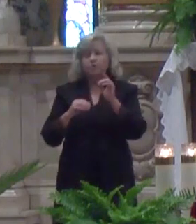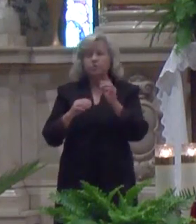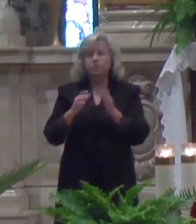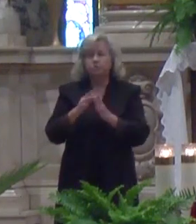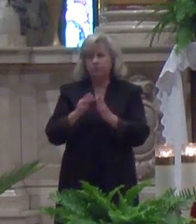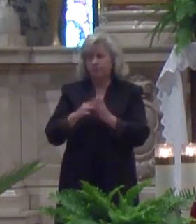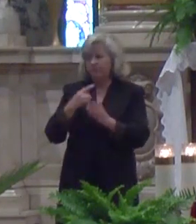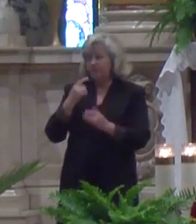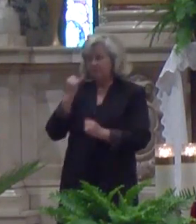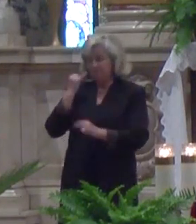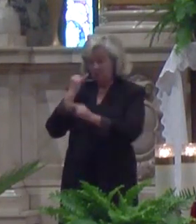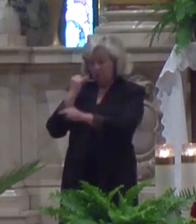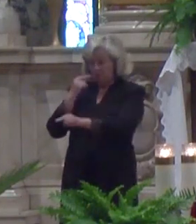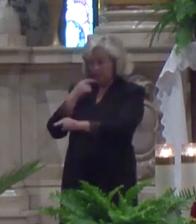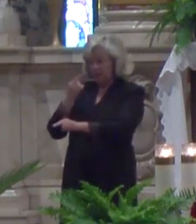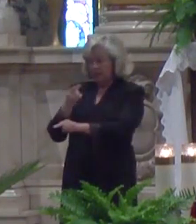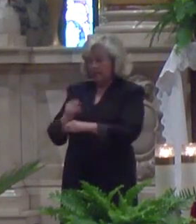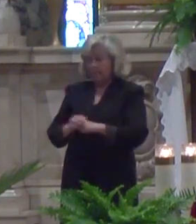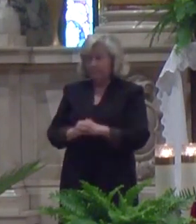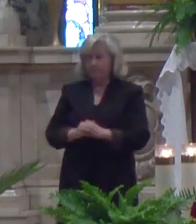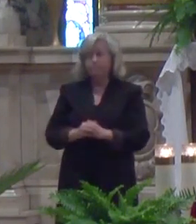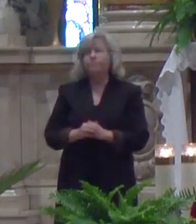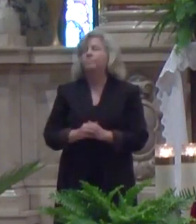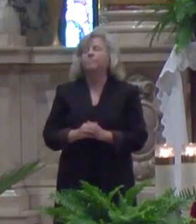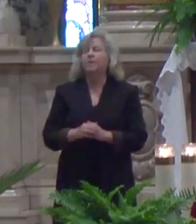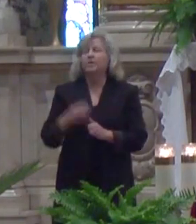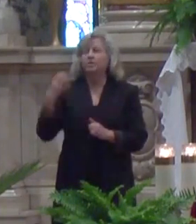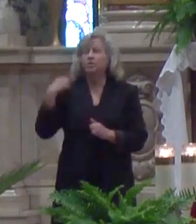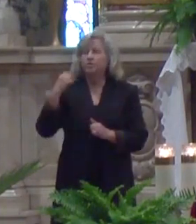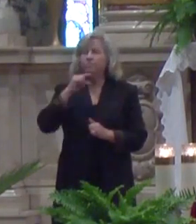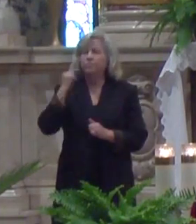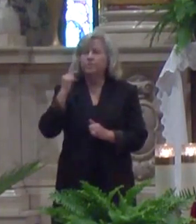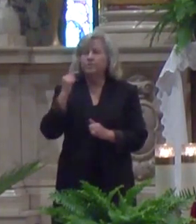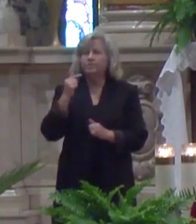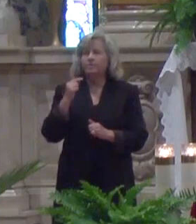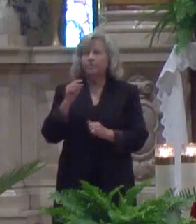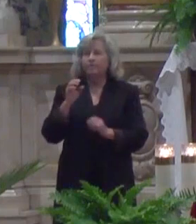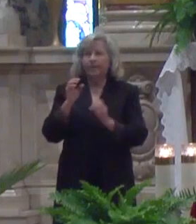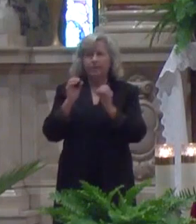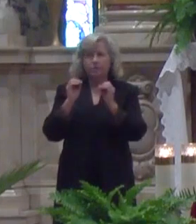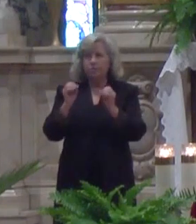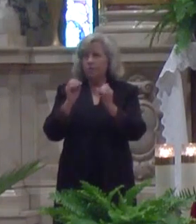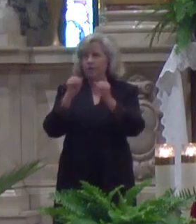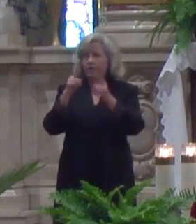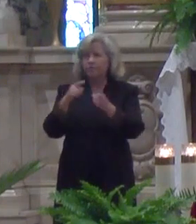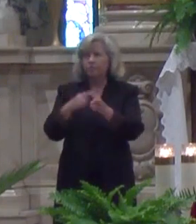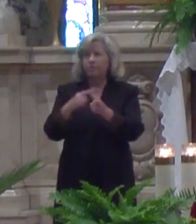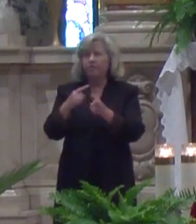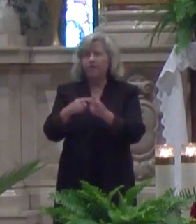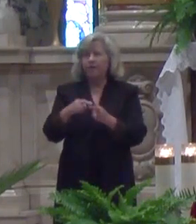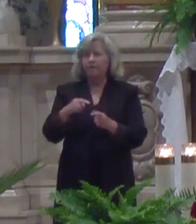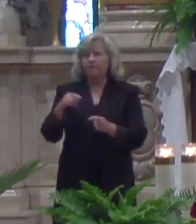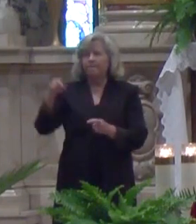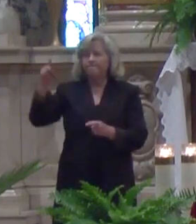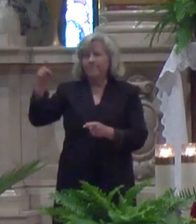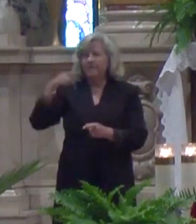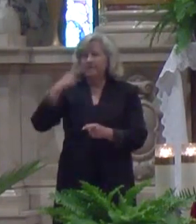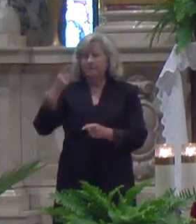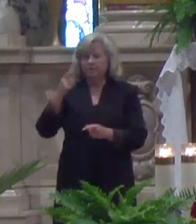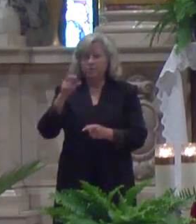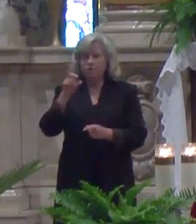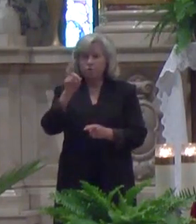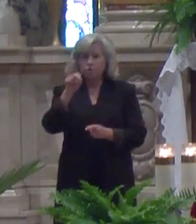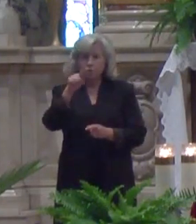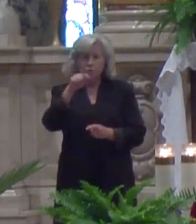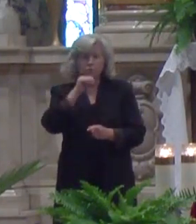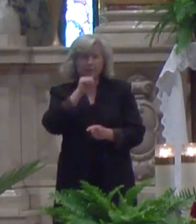so." And when he accused by the chief priests and elders, he made no answer. Then Pilate said to him, "Do you not